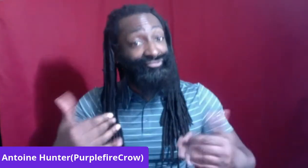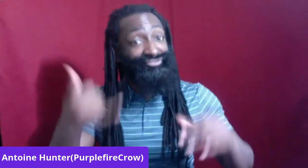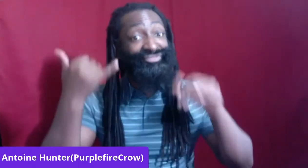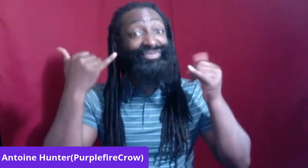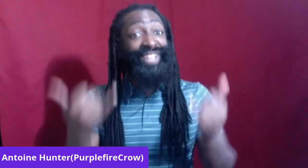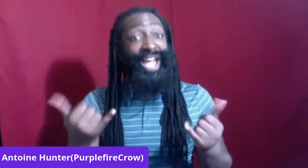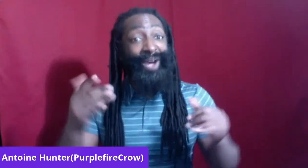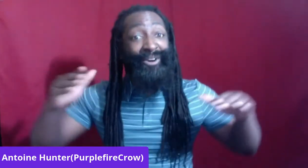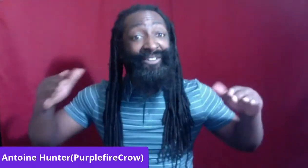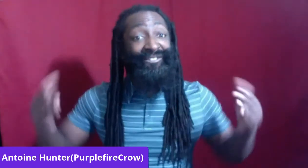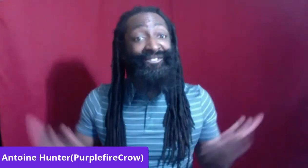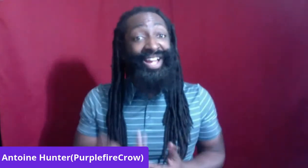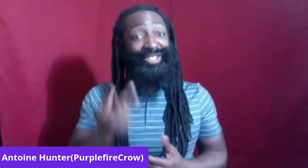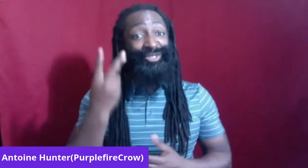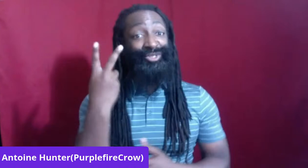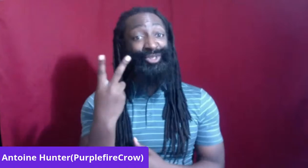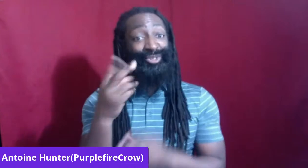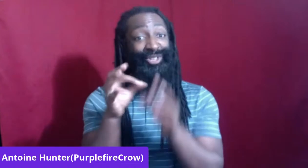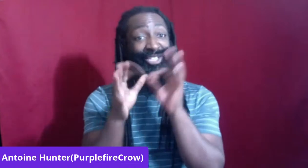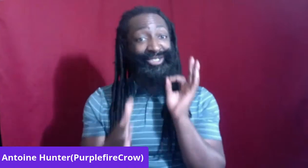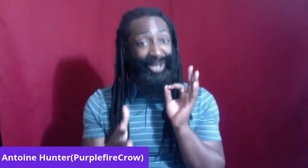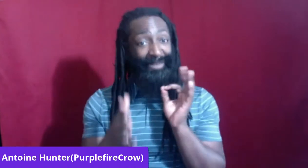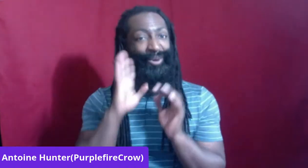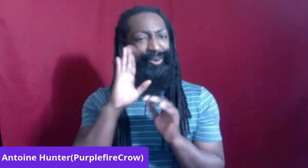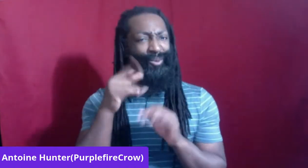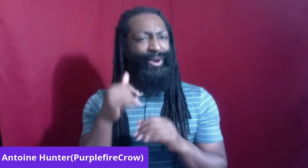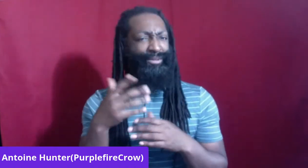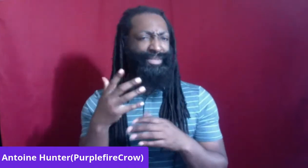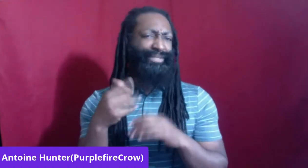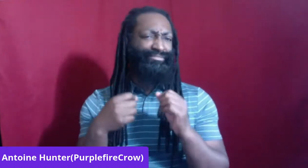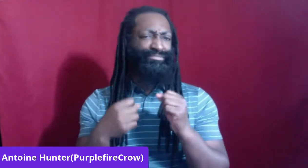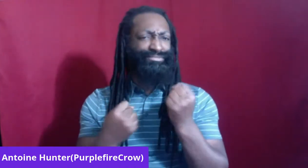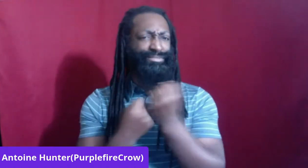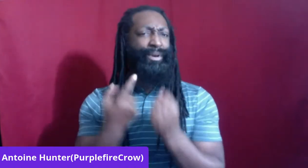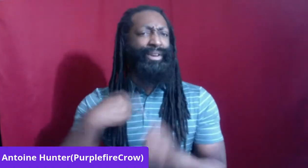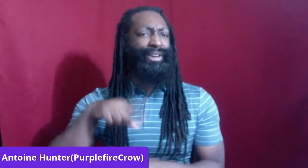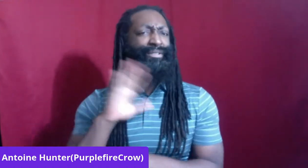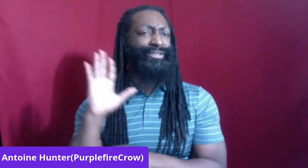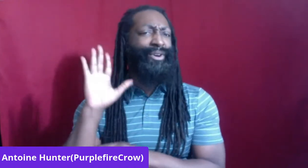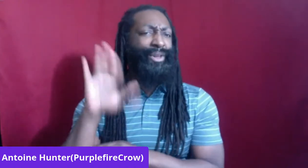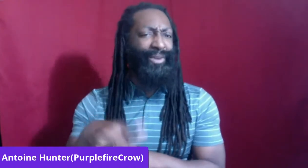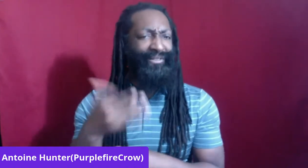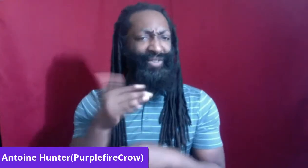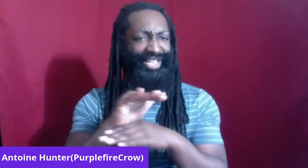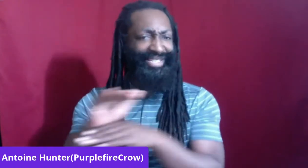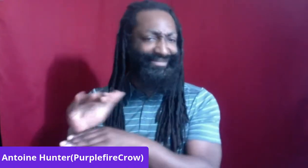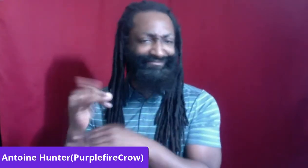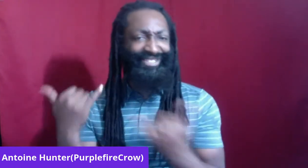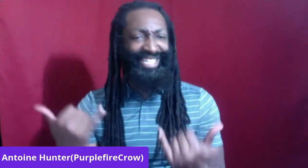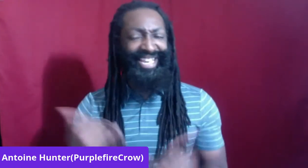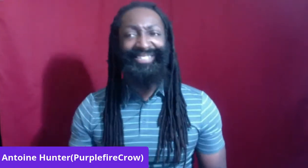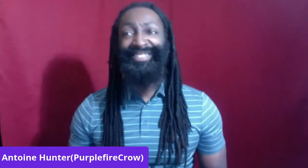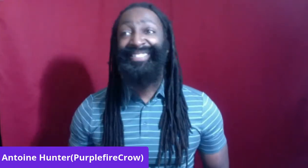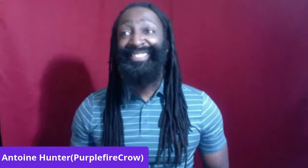And so before we go ahead with the next part of the event, let me introduce our two interpreters who are going to be supporting us throughout